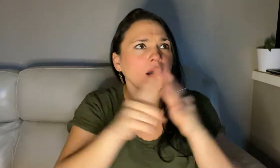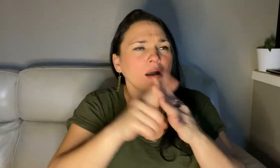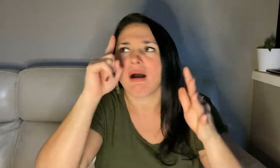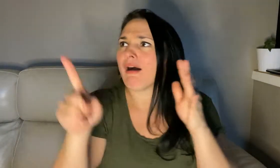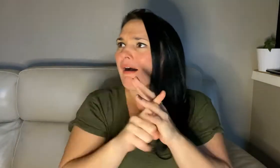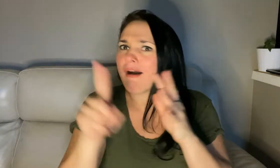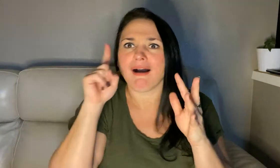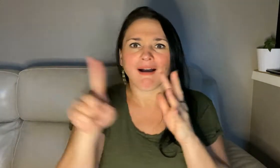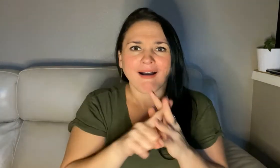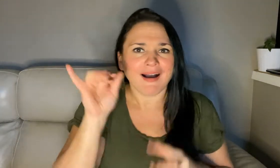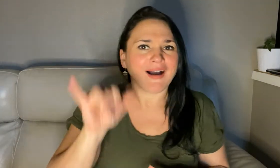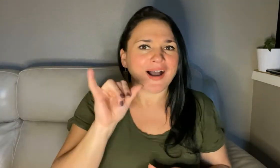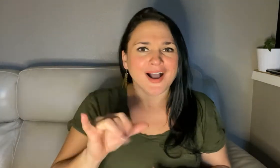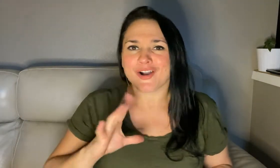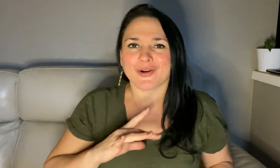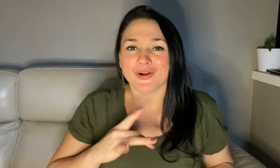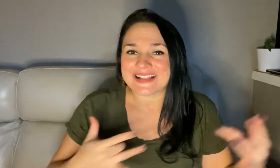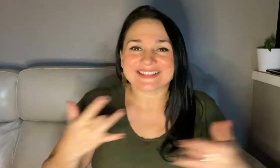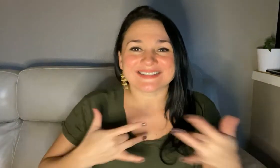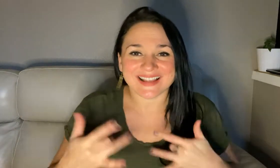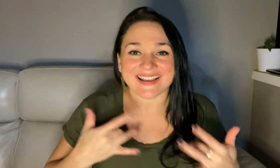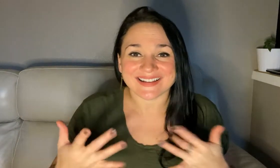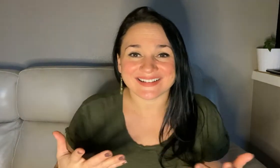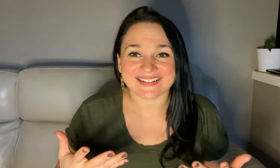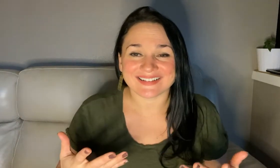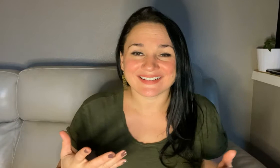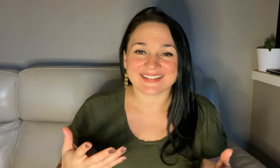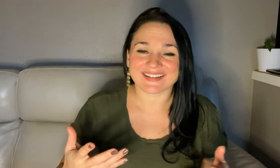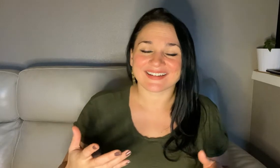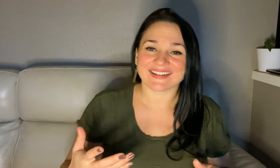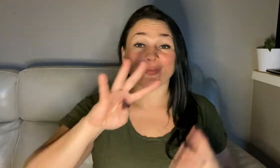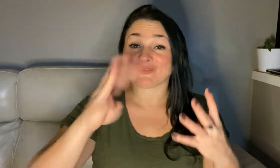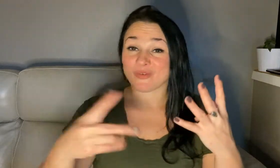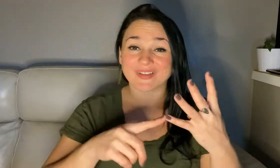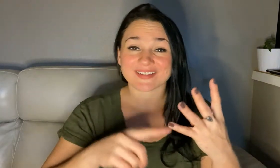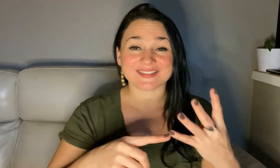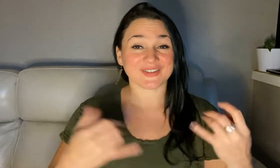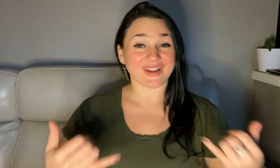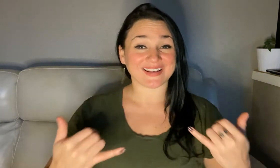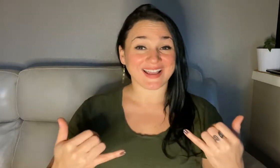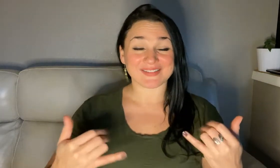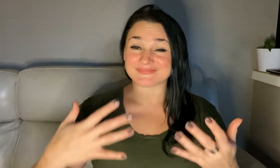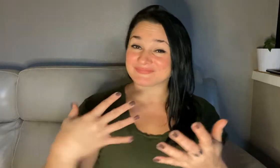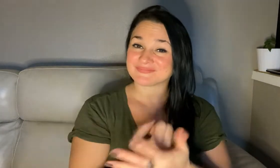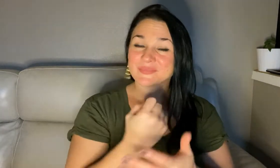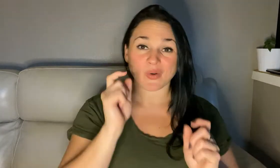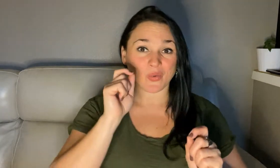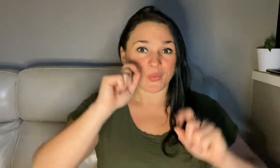ideas just come to you, and you'll think it's cool and get excited for it. So that fourth thing right now is grab